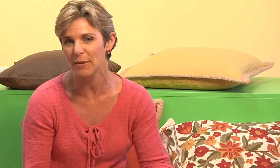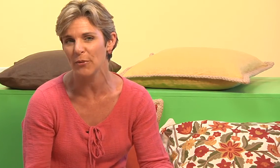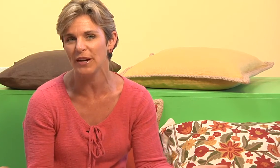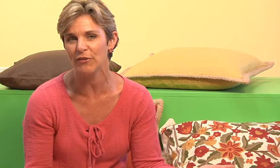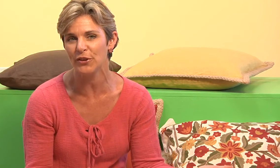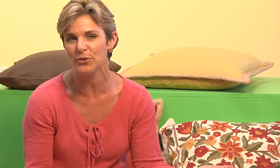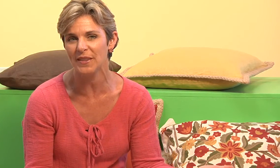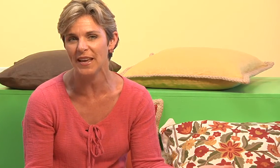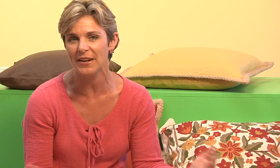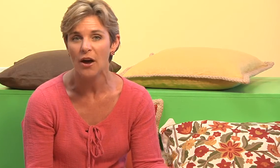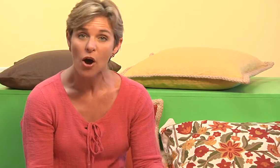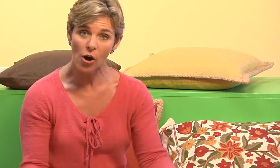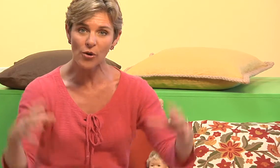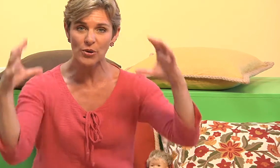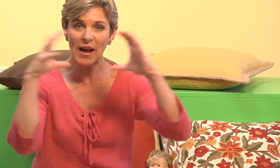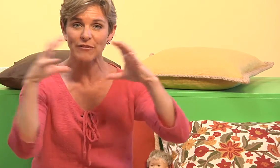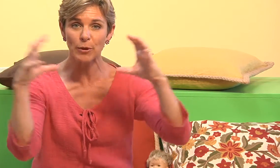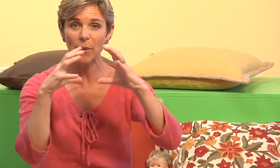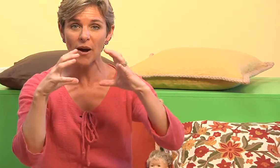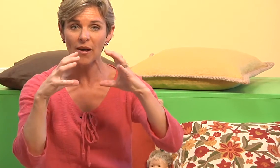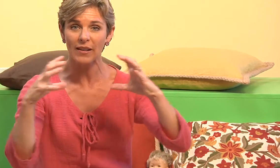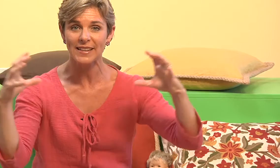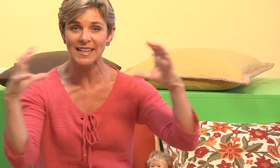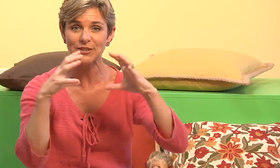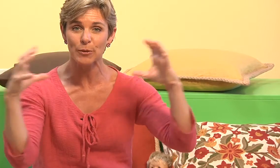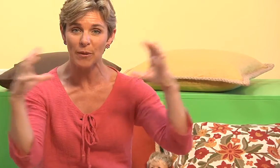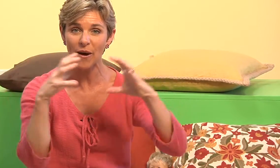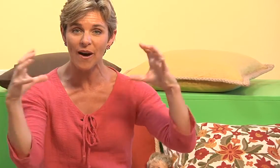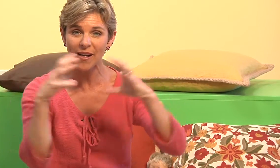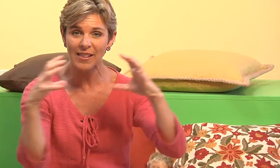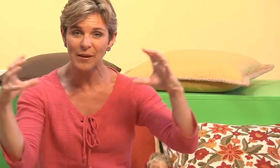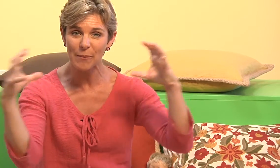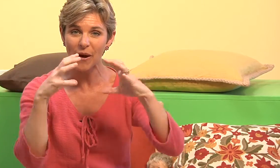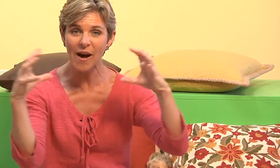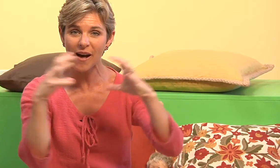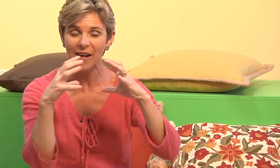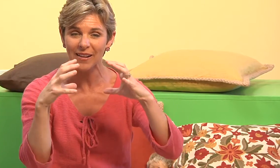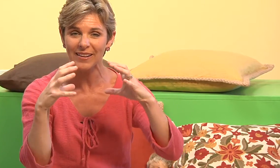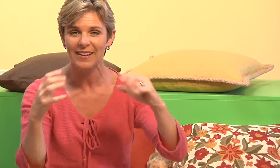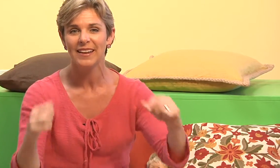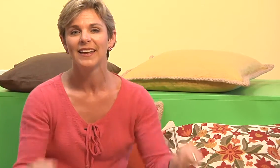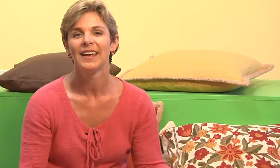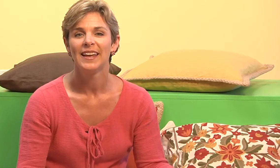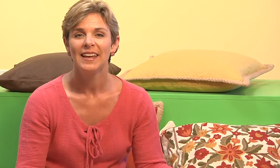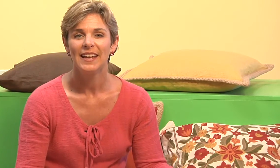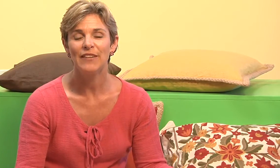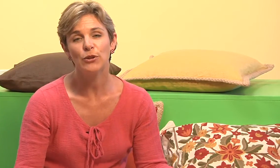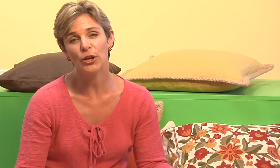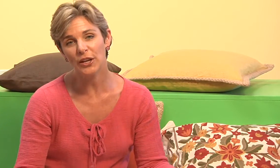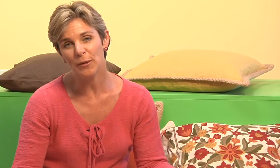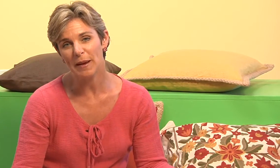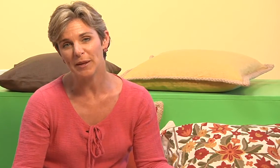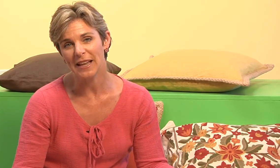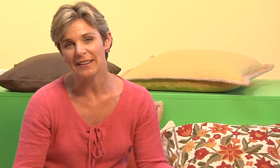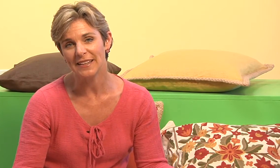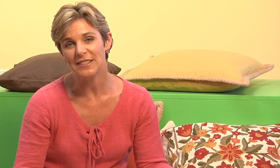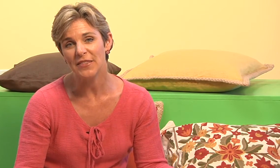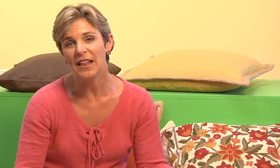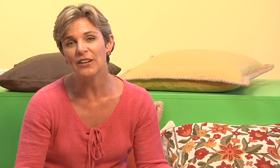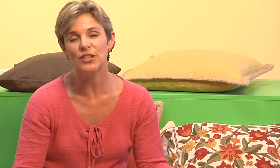about whatever they're doing then. Oh, you have your ball. Is that your ball? Ball. If you look at your baby like this, they'll actually